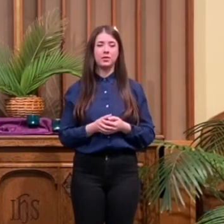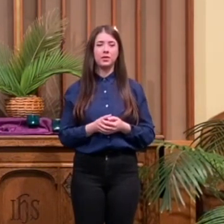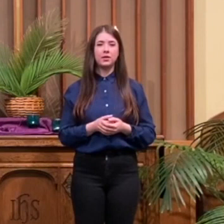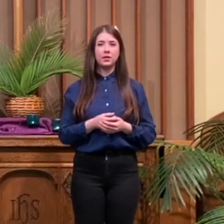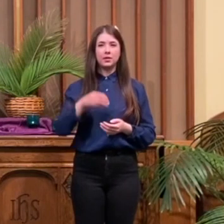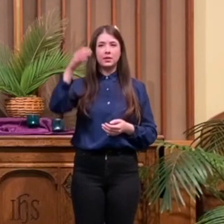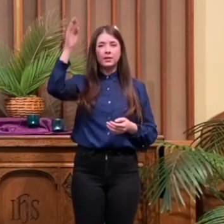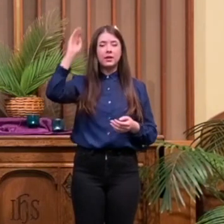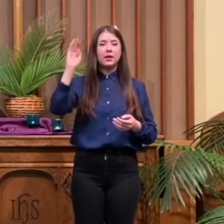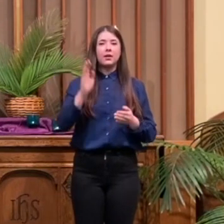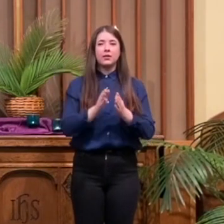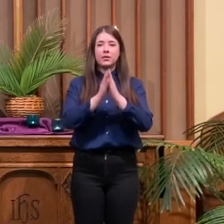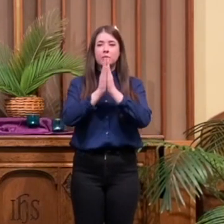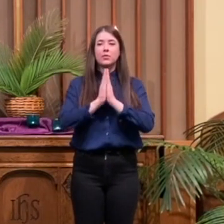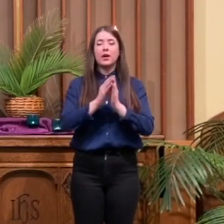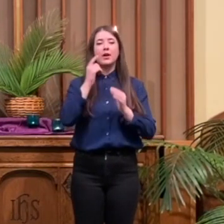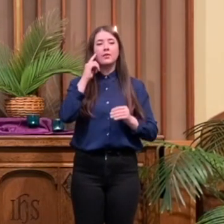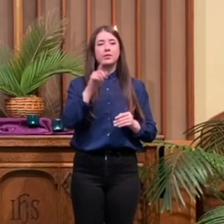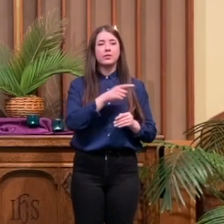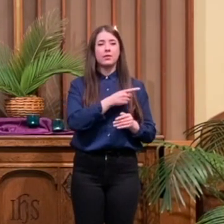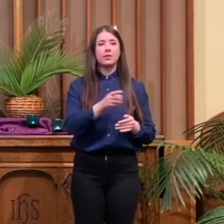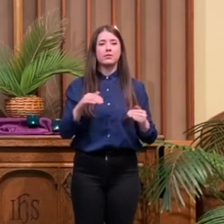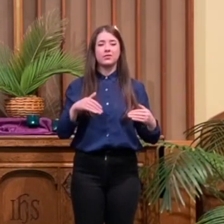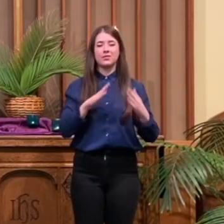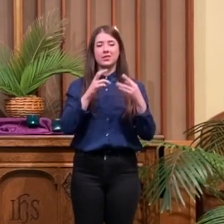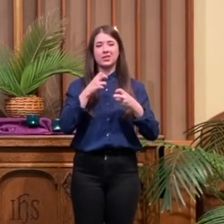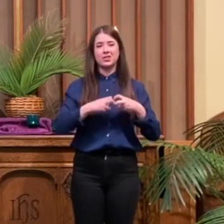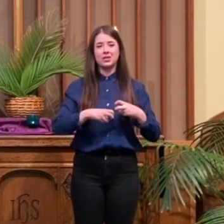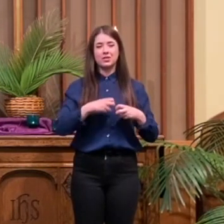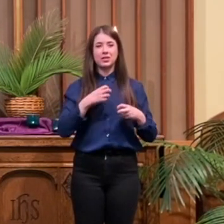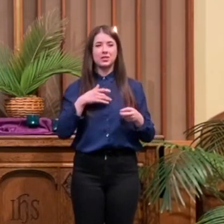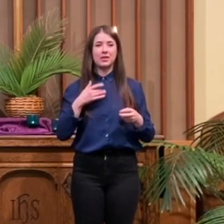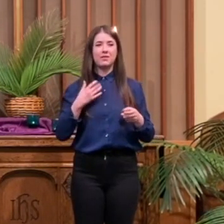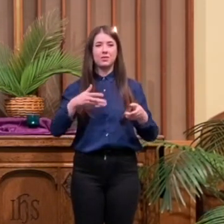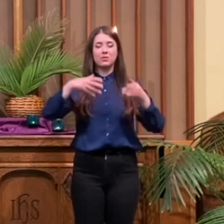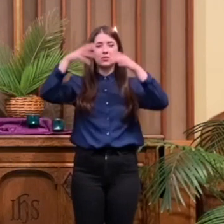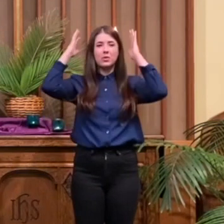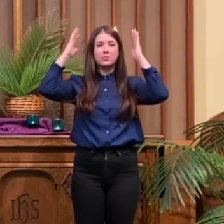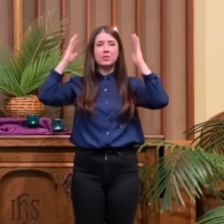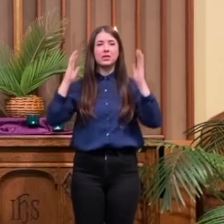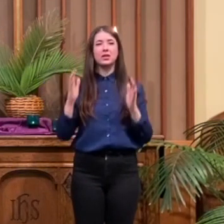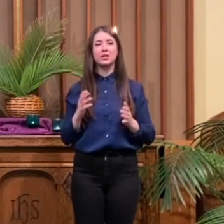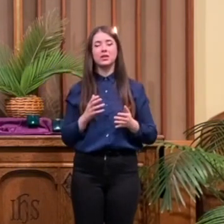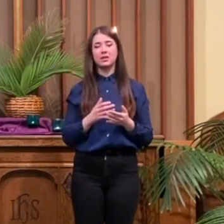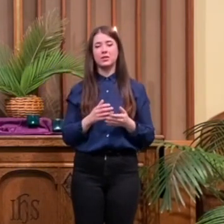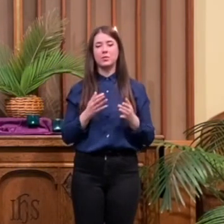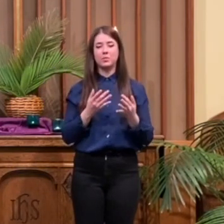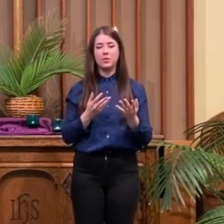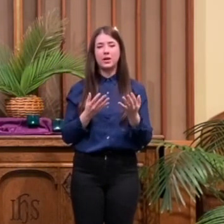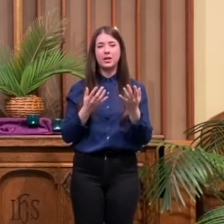God, we pray for those who are facing challenges that seem overwhelming, for the ones who are waiting for